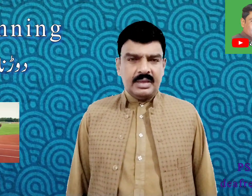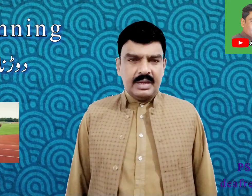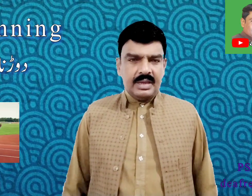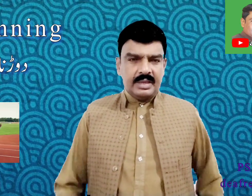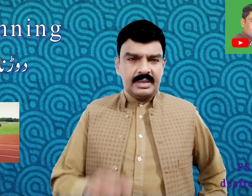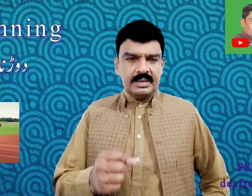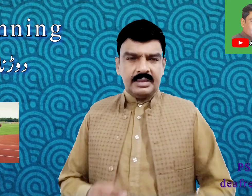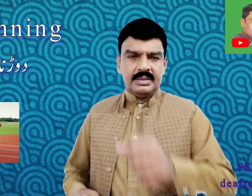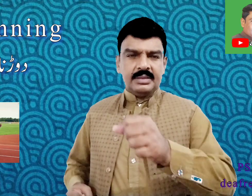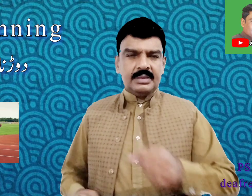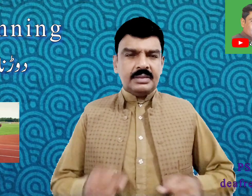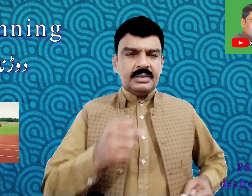running,